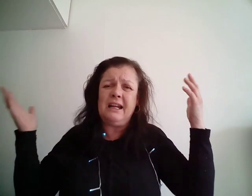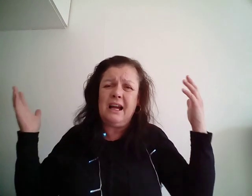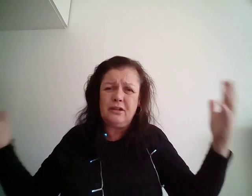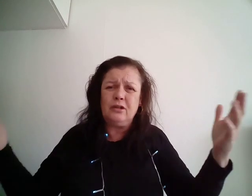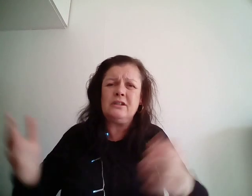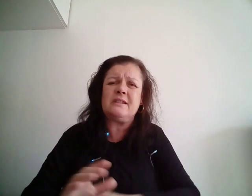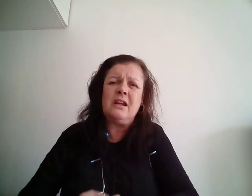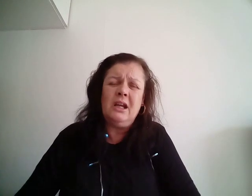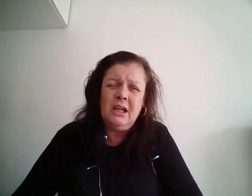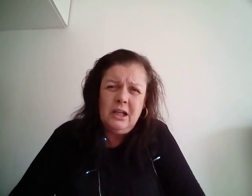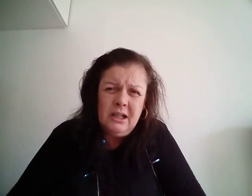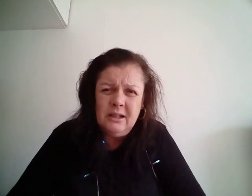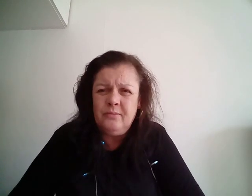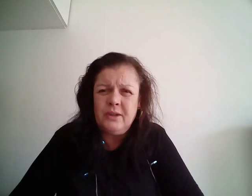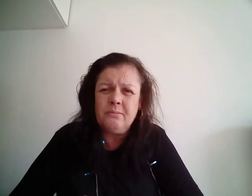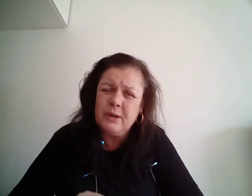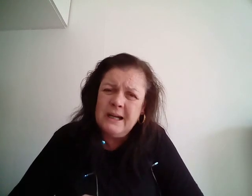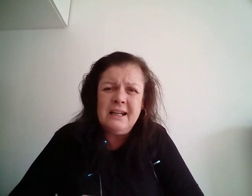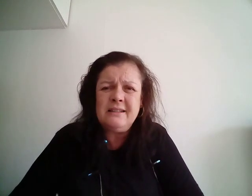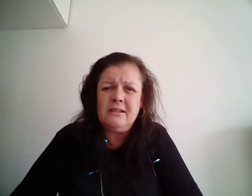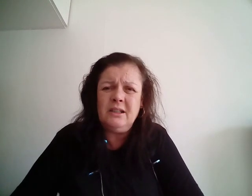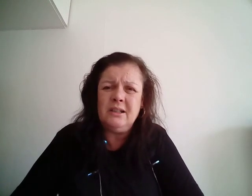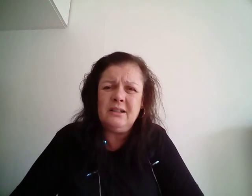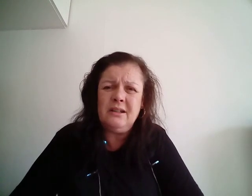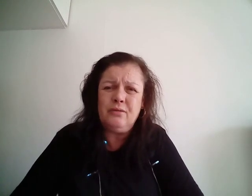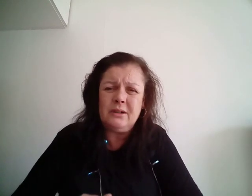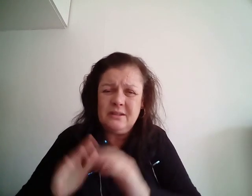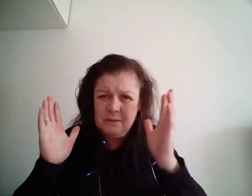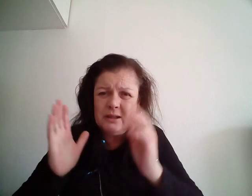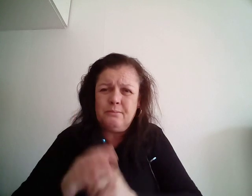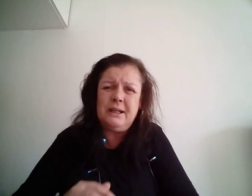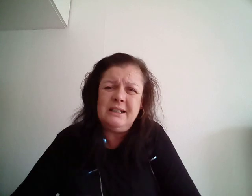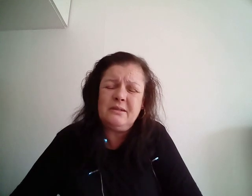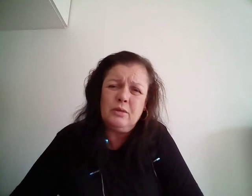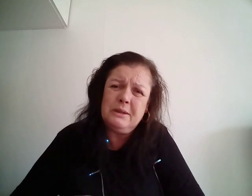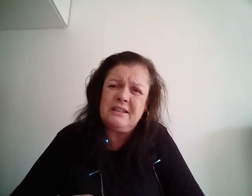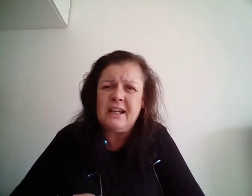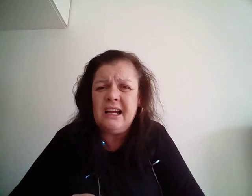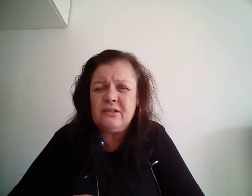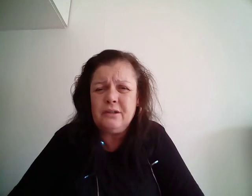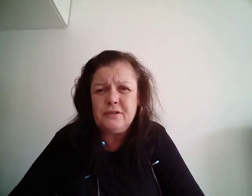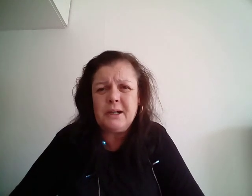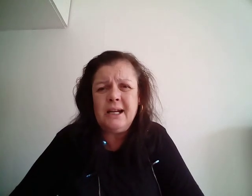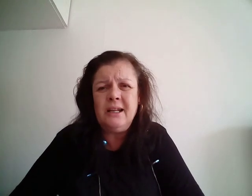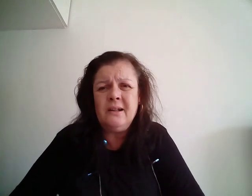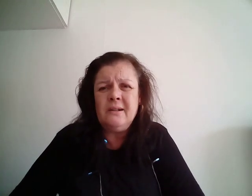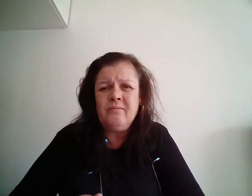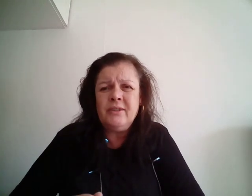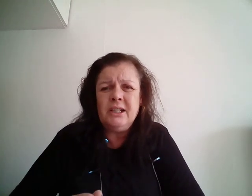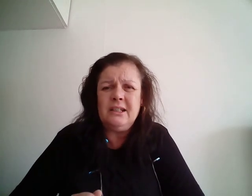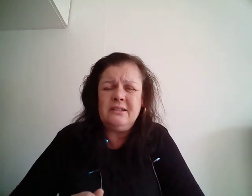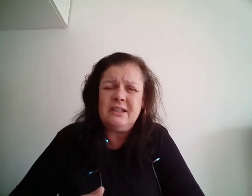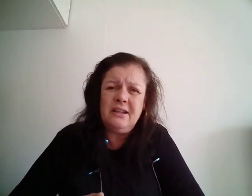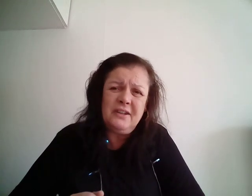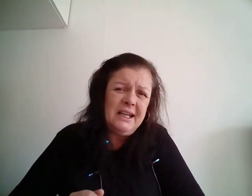our thoughts and prayers, you know, if one's, please, would be so kind enough to pray. And for